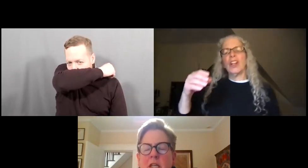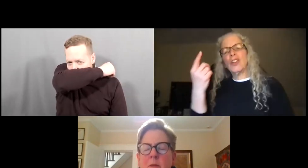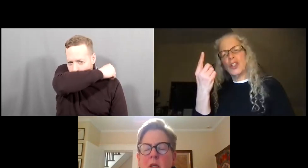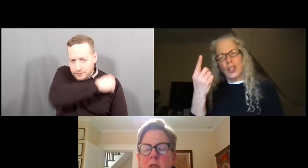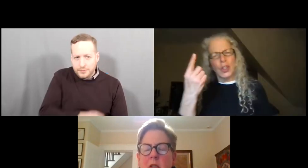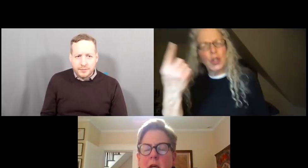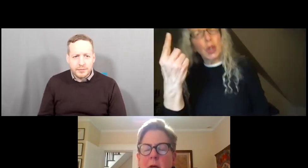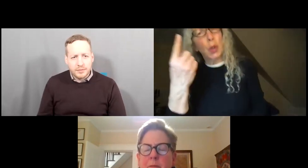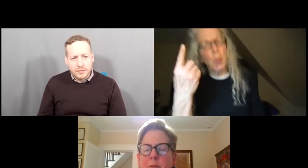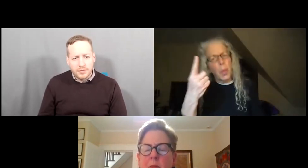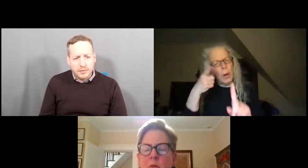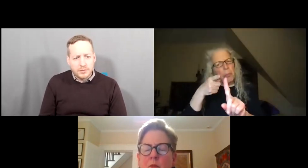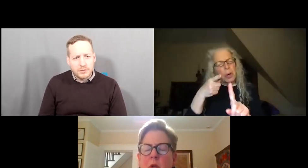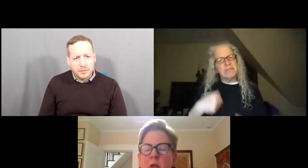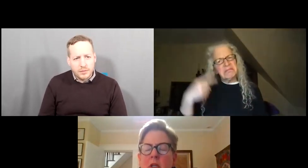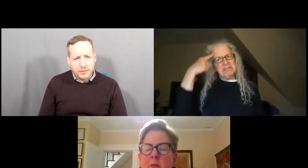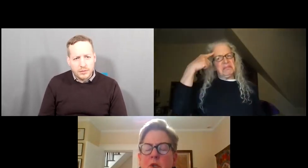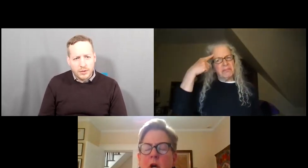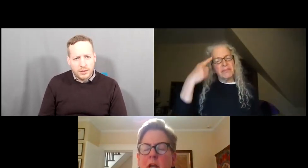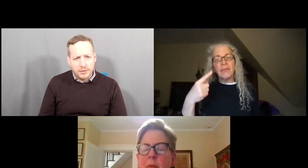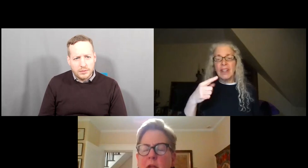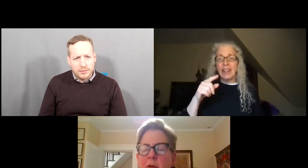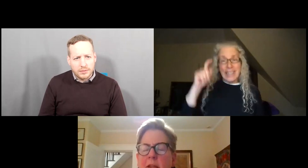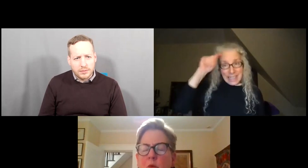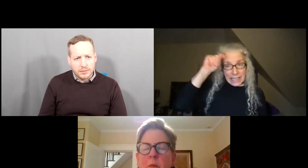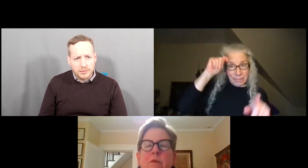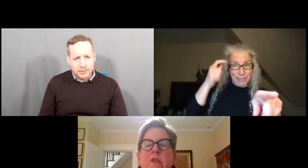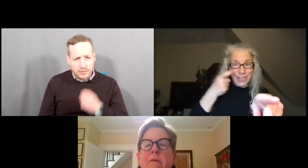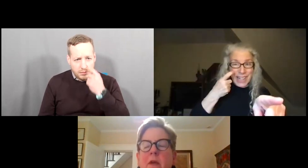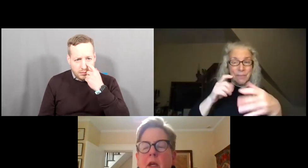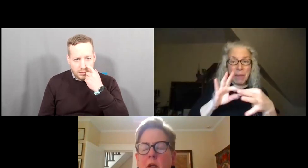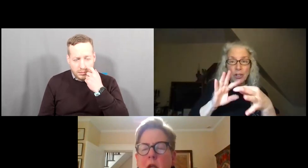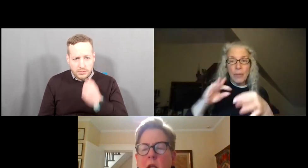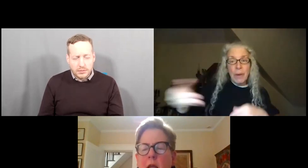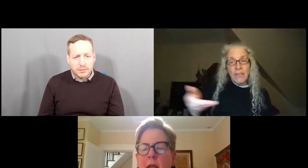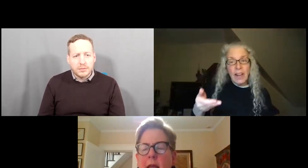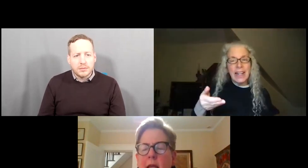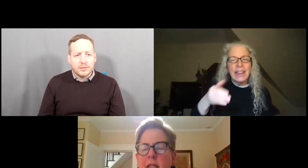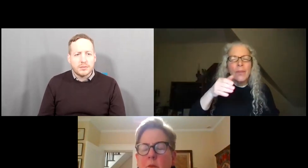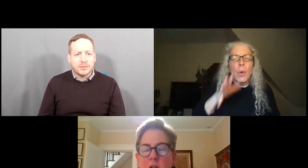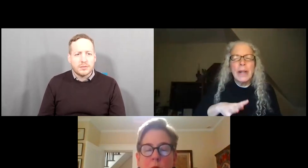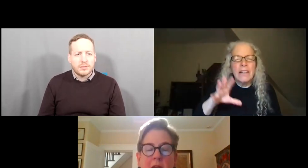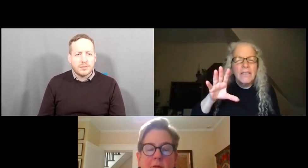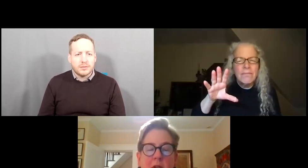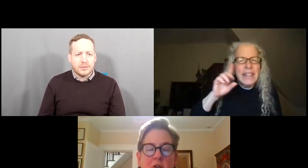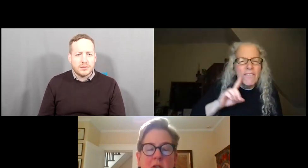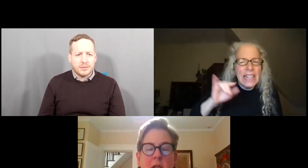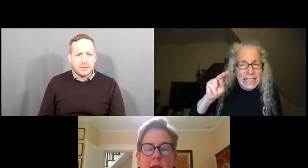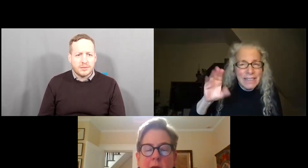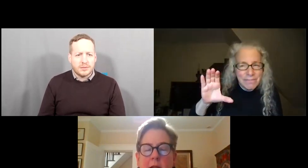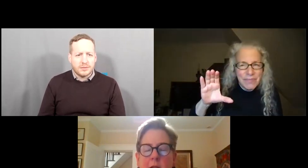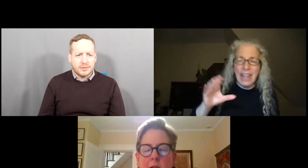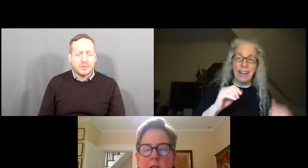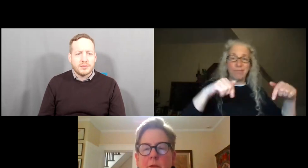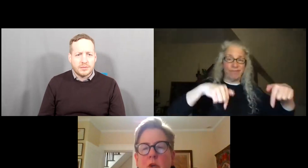that strikes me is, Tim, you were talking about inviting the woman from Deaf Inc. and that we don't really have an agency